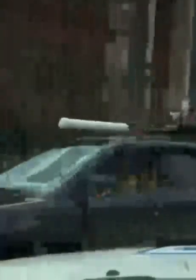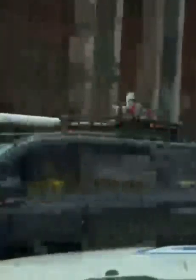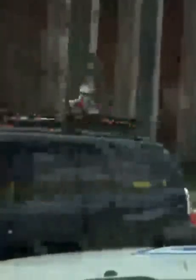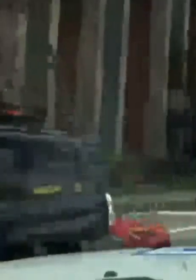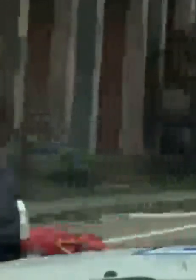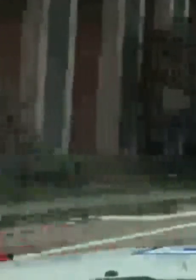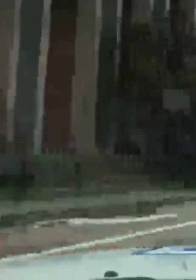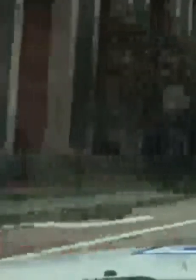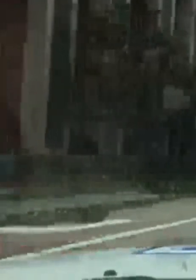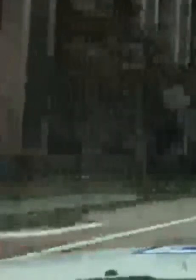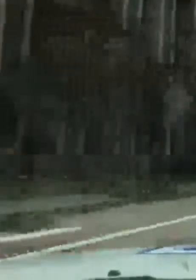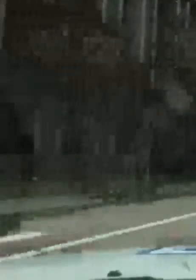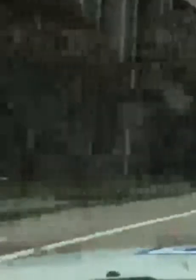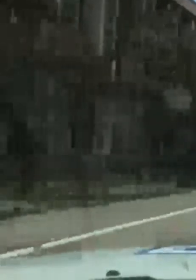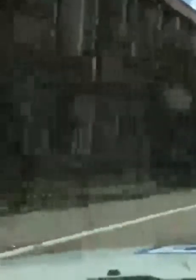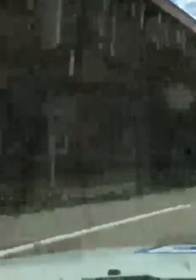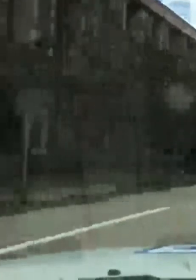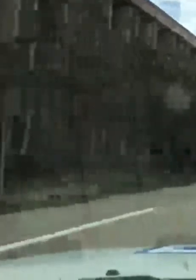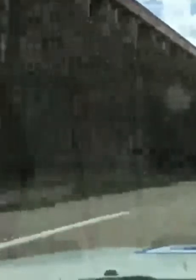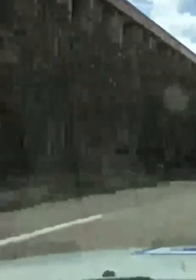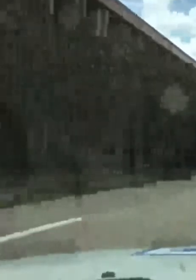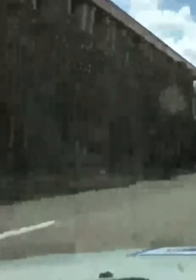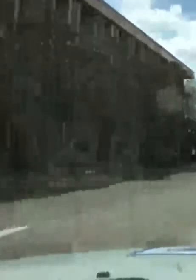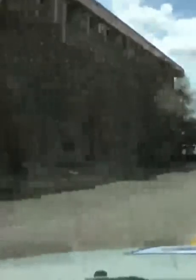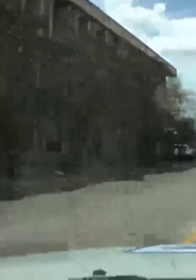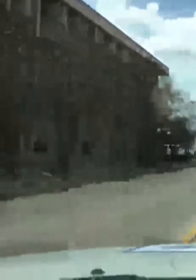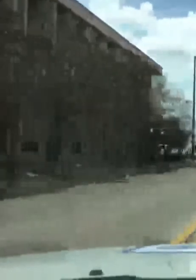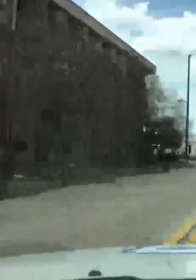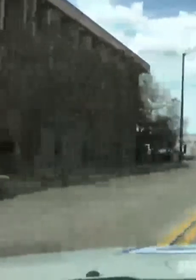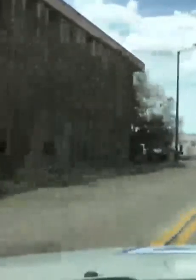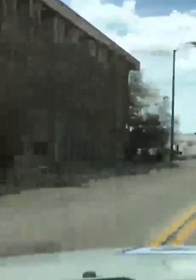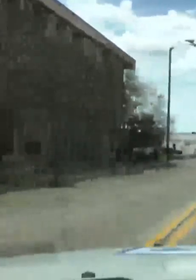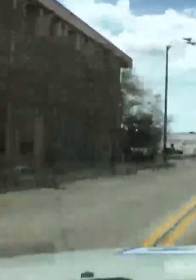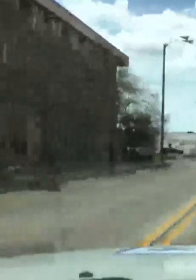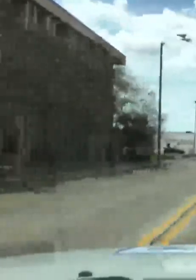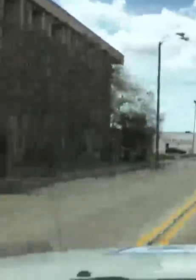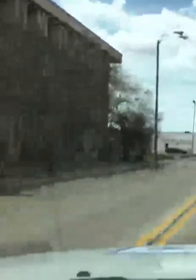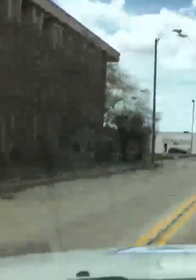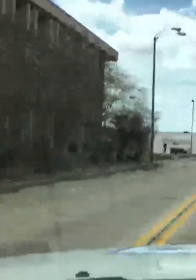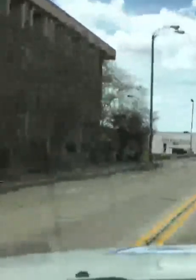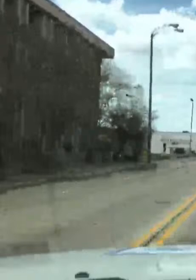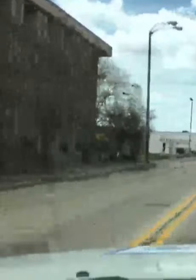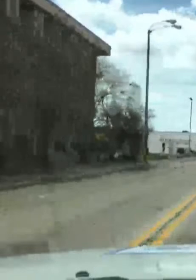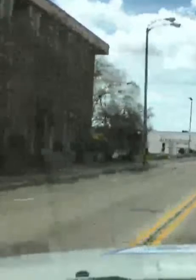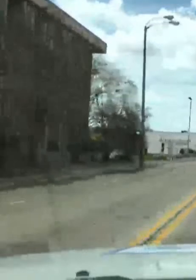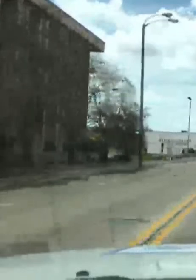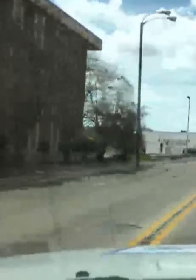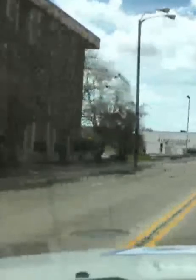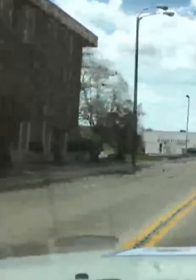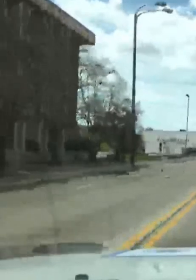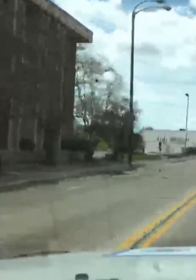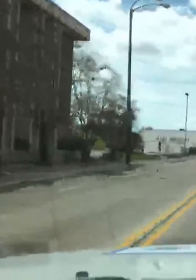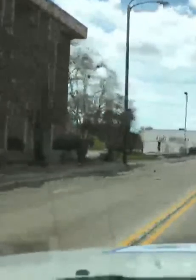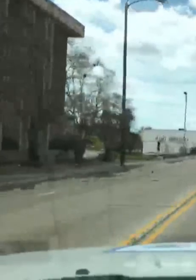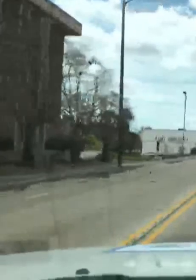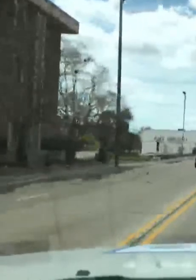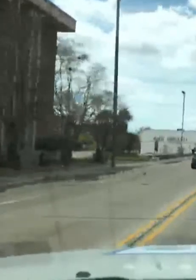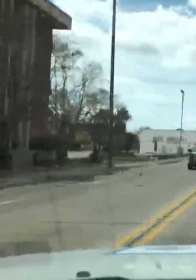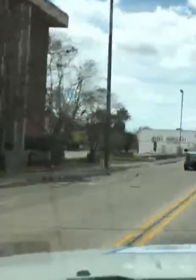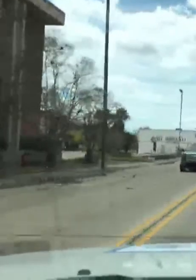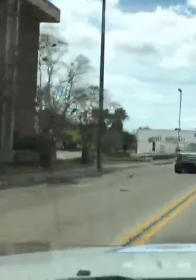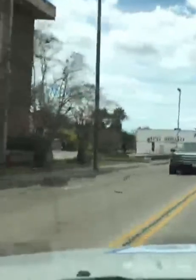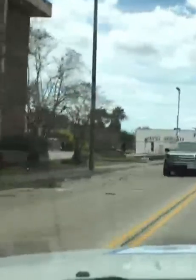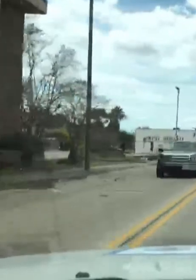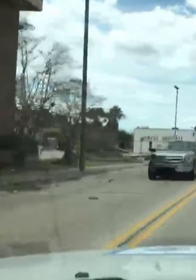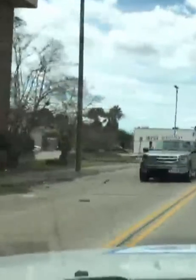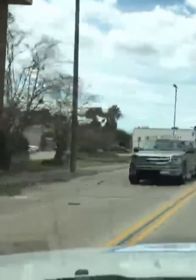For the most part, there is not too much debris, not too many down power lines here. Certainly not as many as we saw on Martin